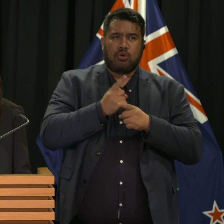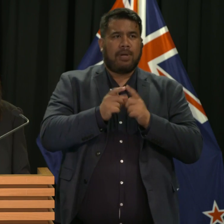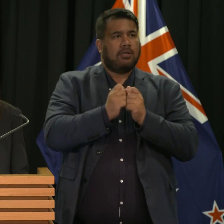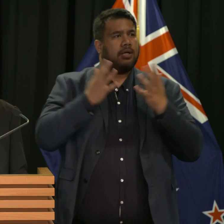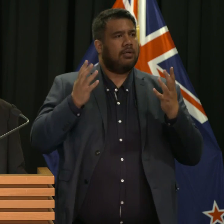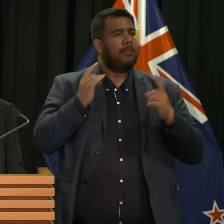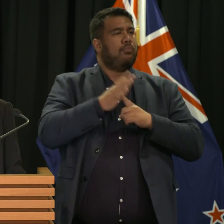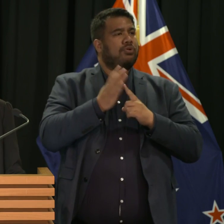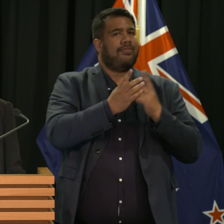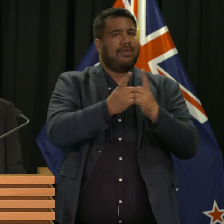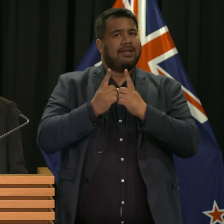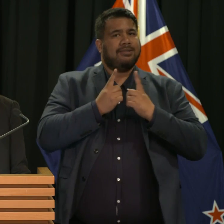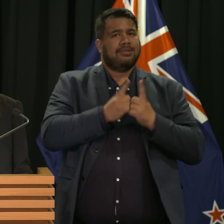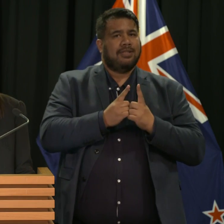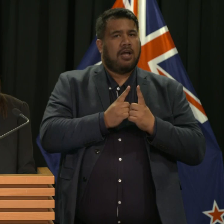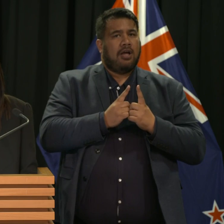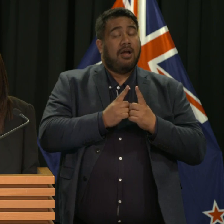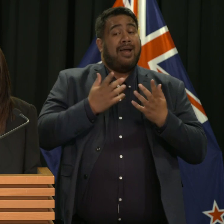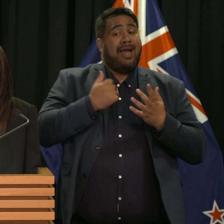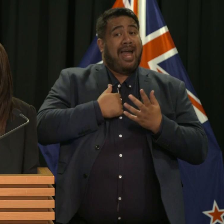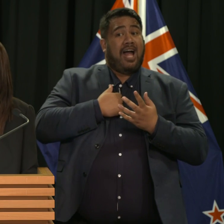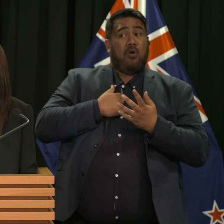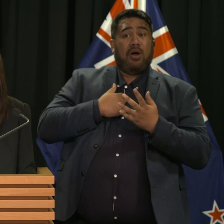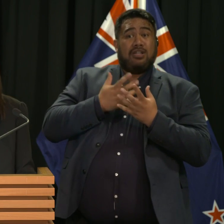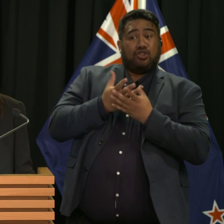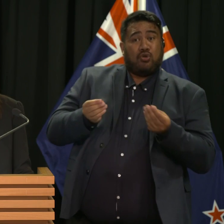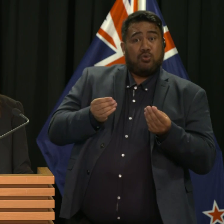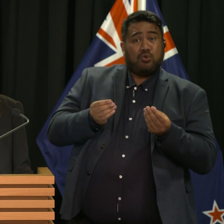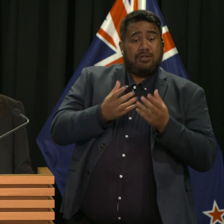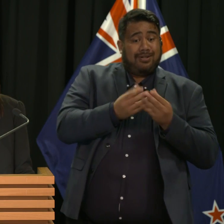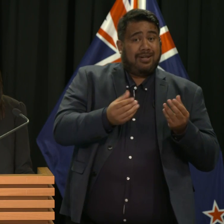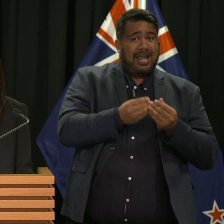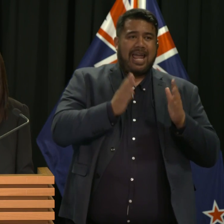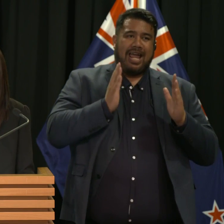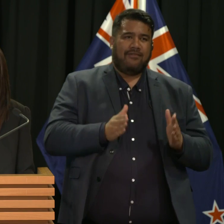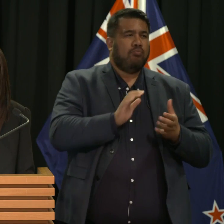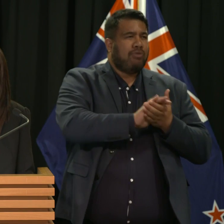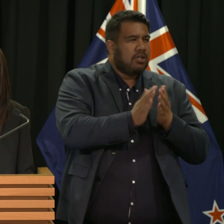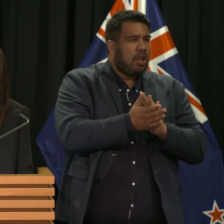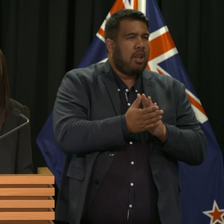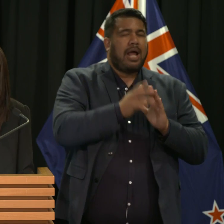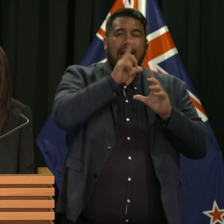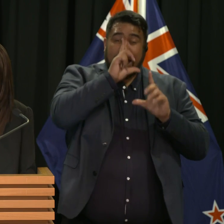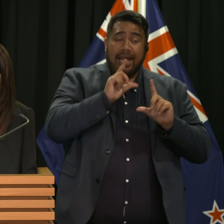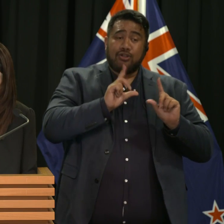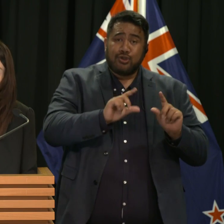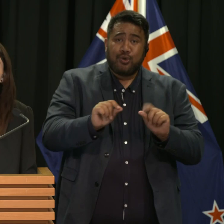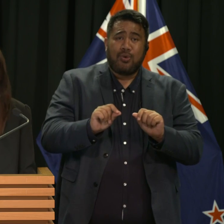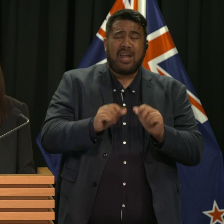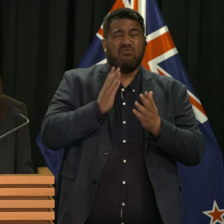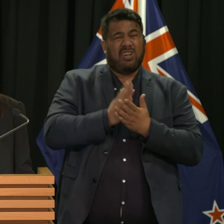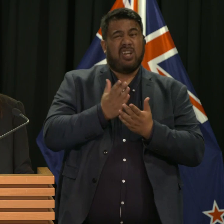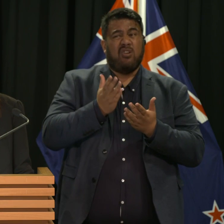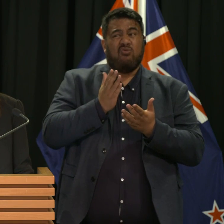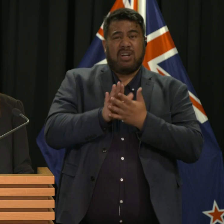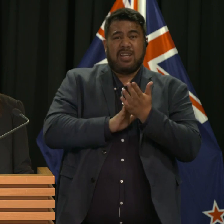our responses to these issues have to be practical. They have to be workable, and ultimately, they have to have support in